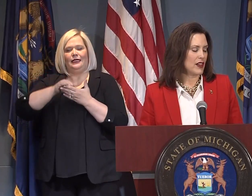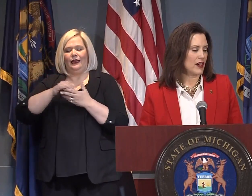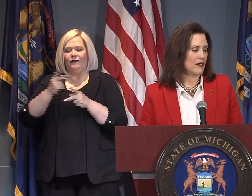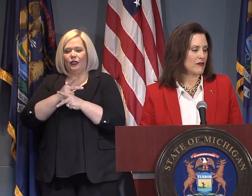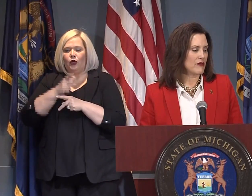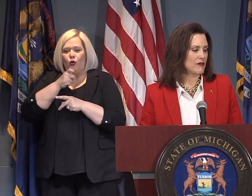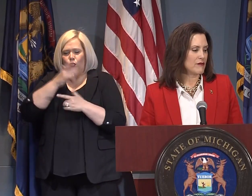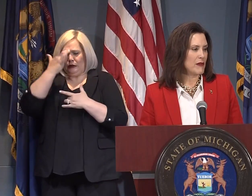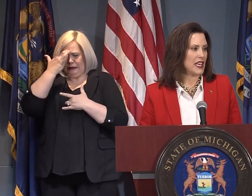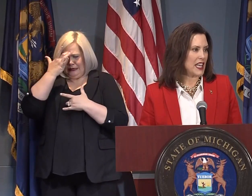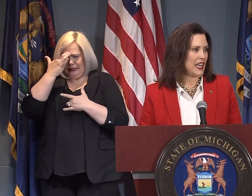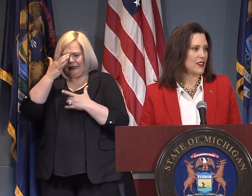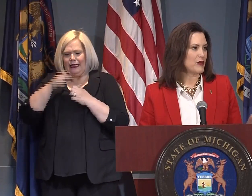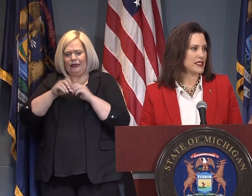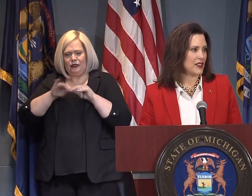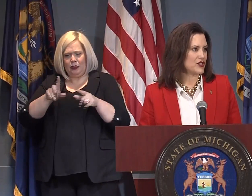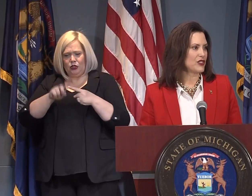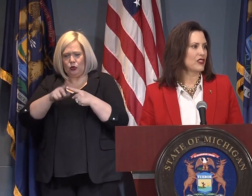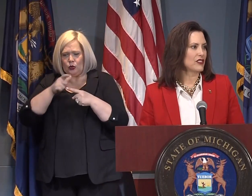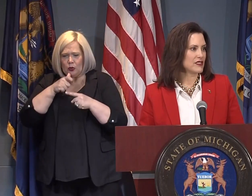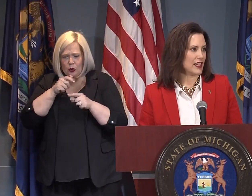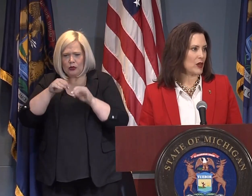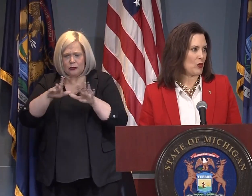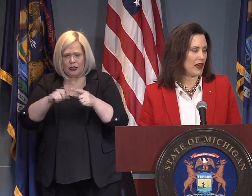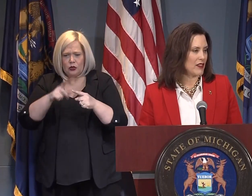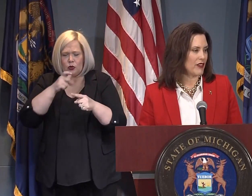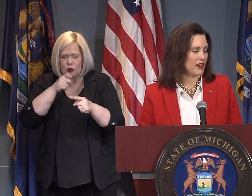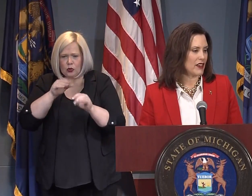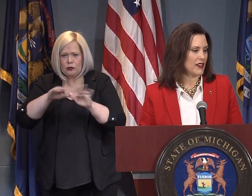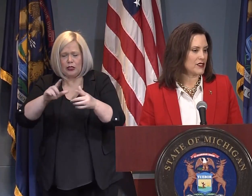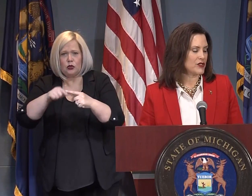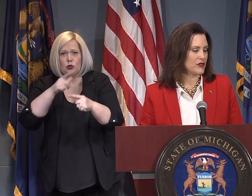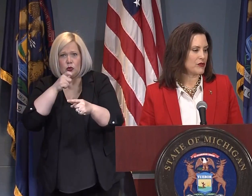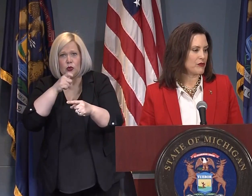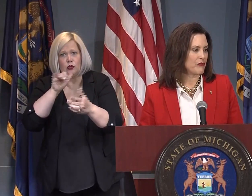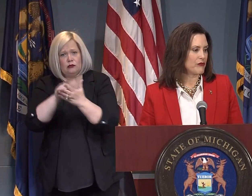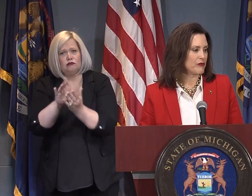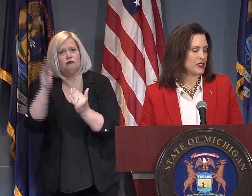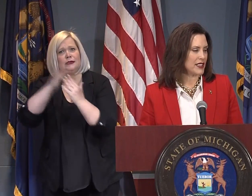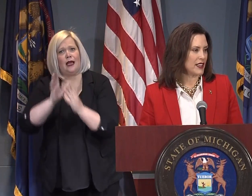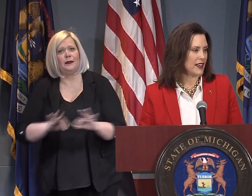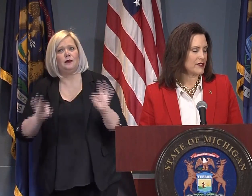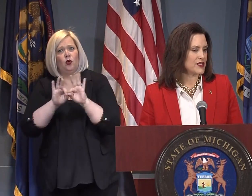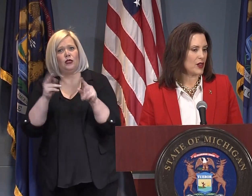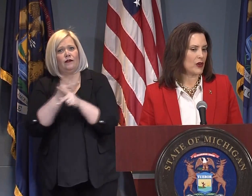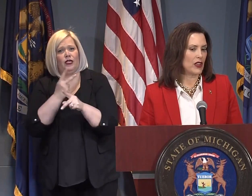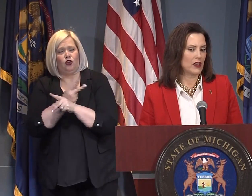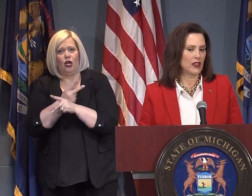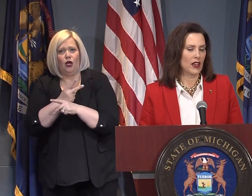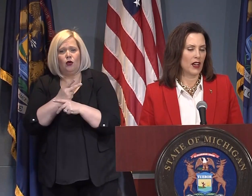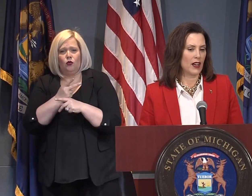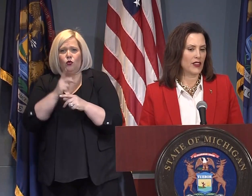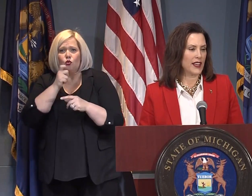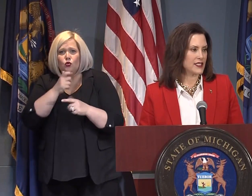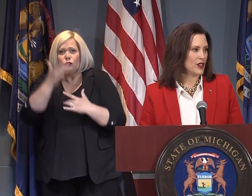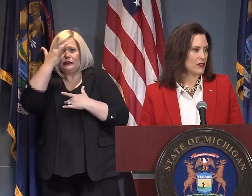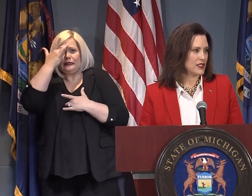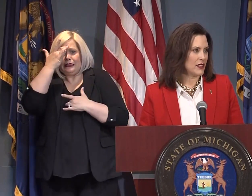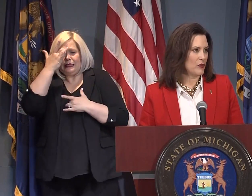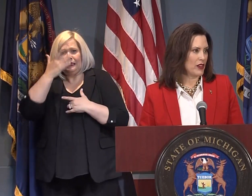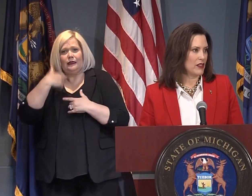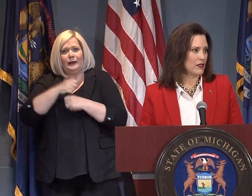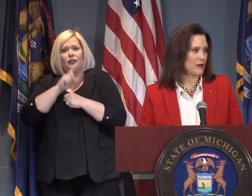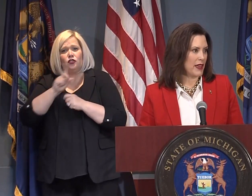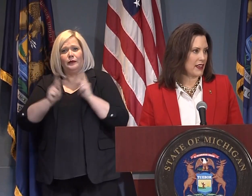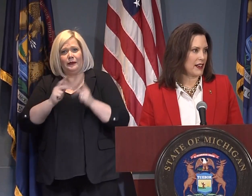to mitigate the potential second wave and to protect lives. So the